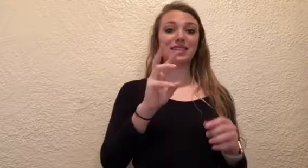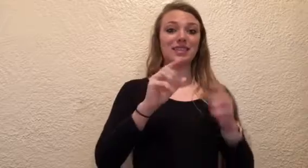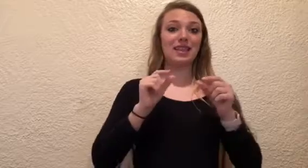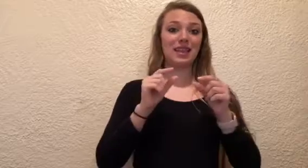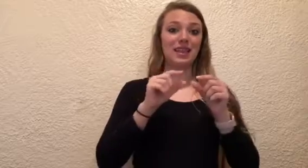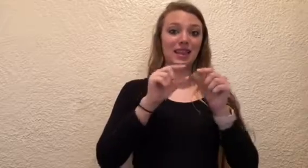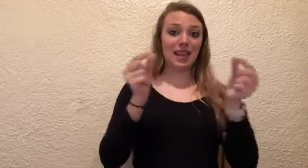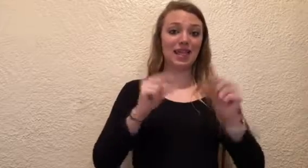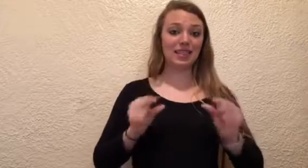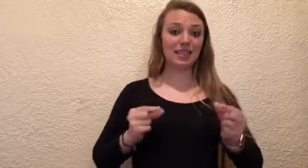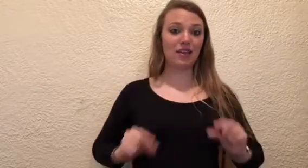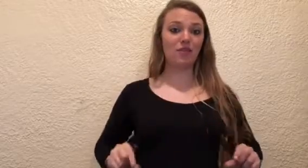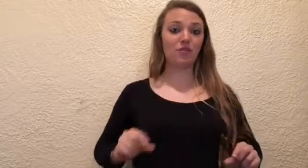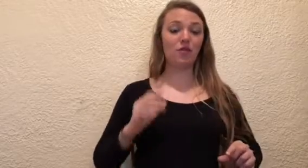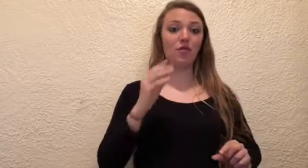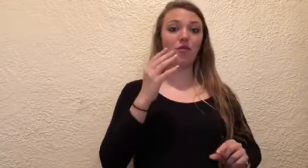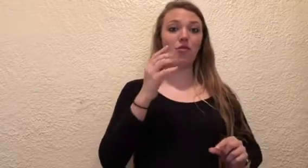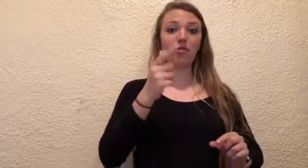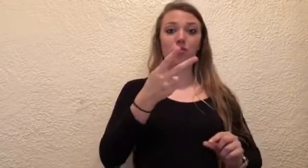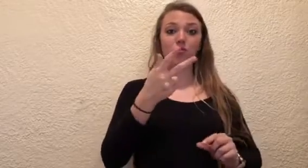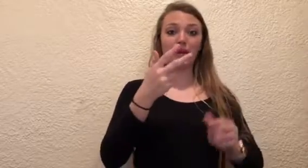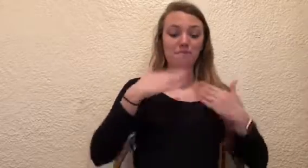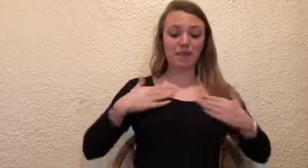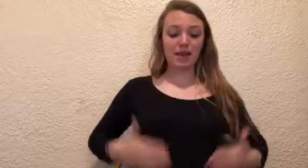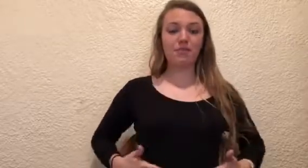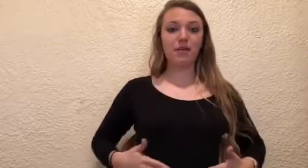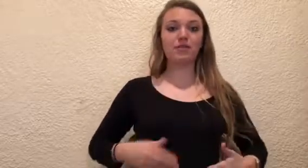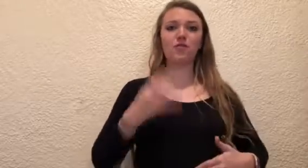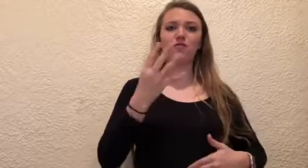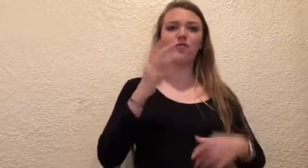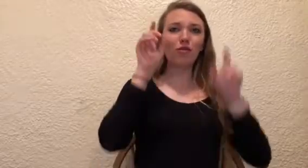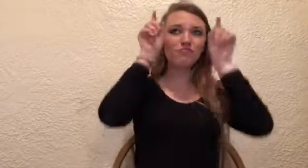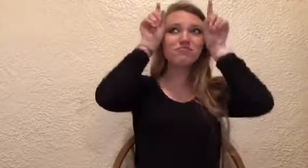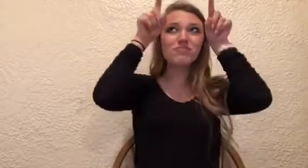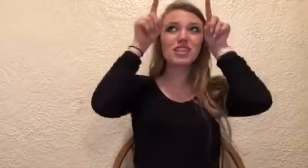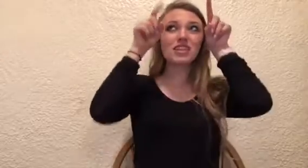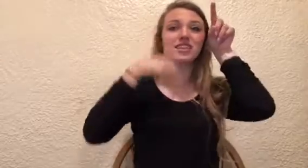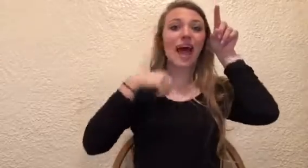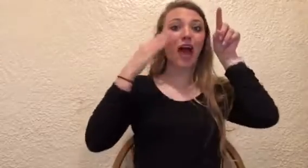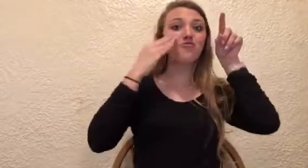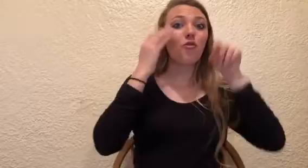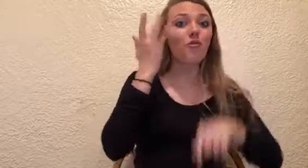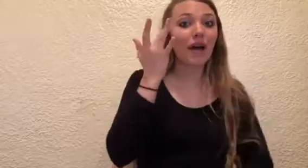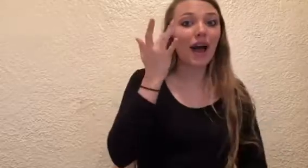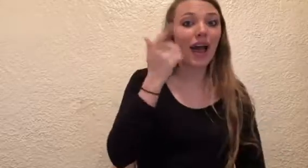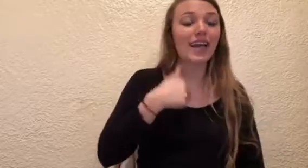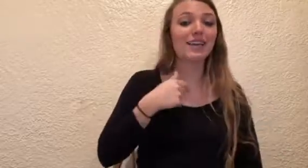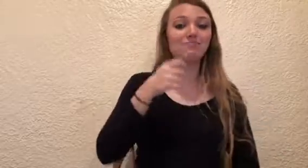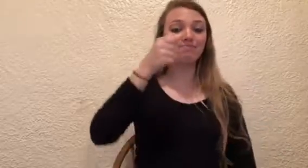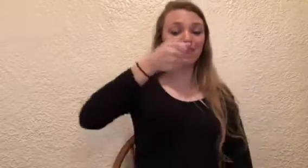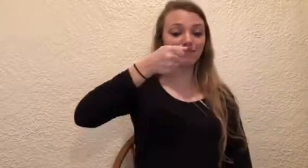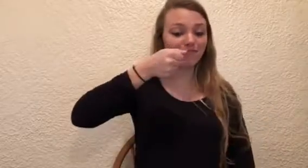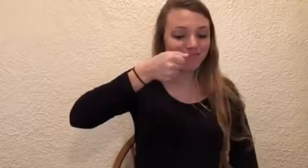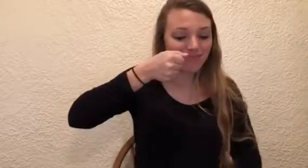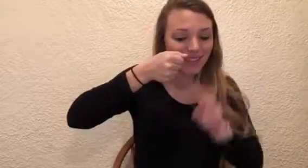that because I took a magnifying glass and looked at it real close. Excellent. Okay. Jay, you want to go ahead and read